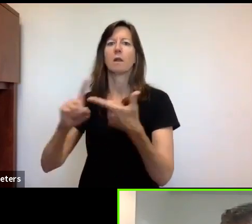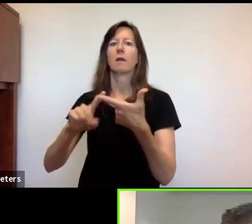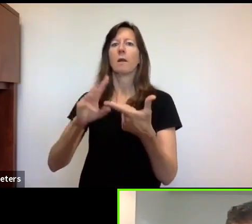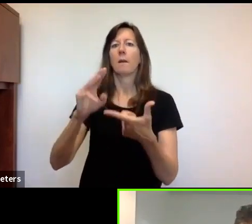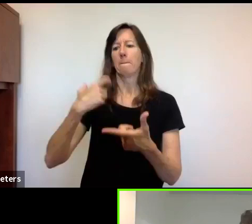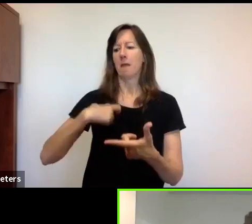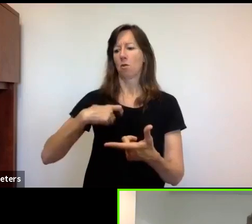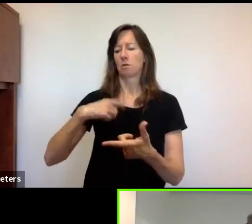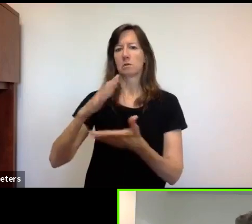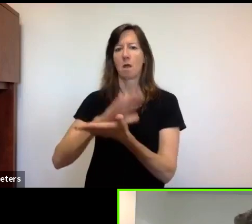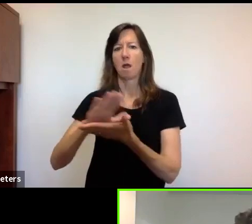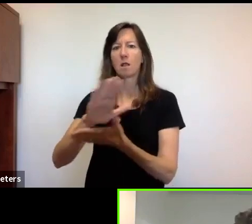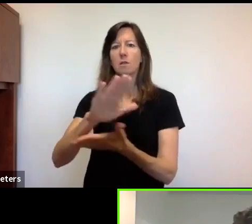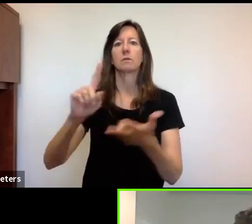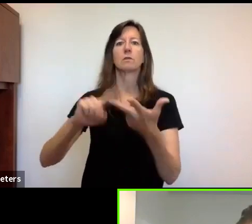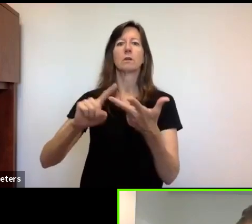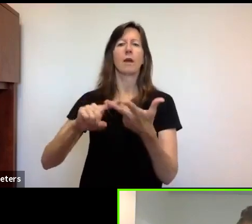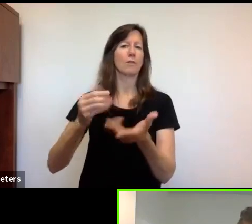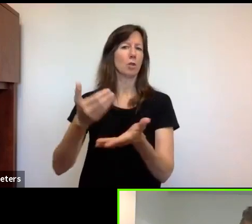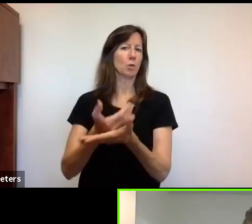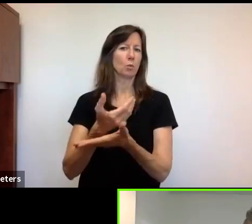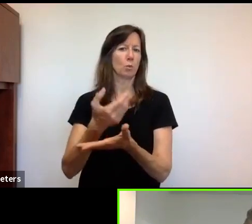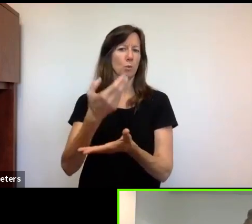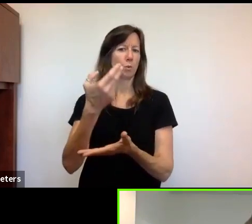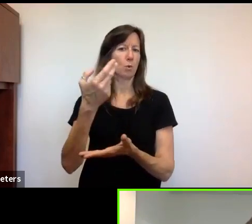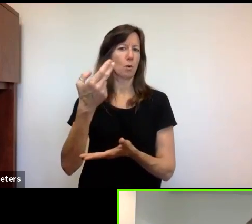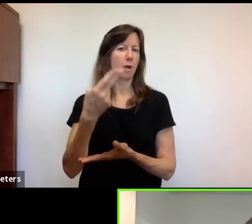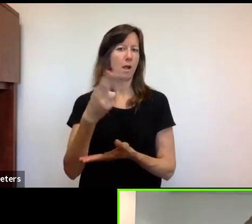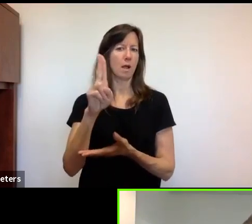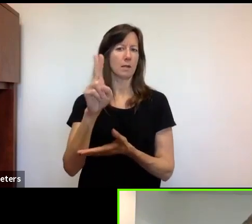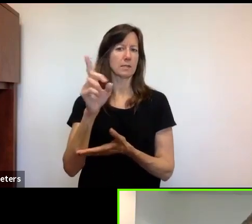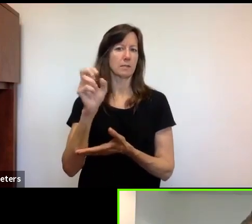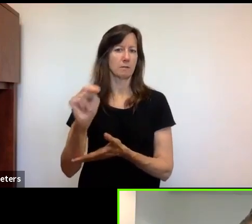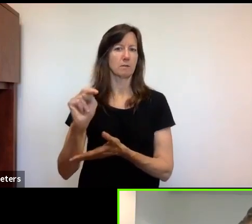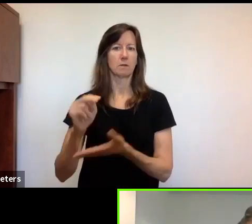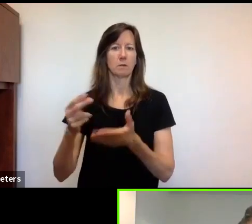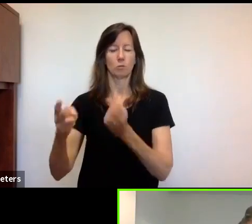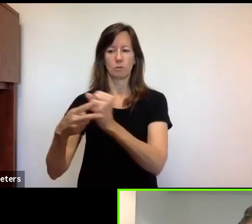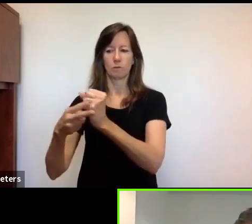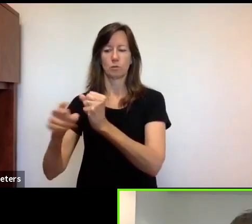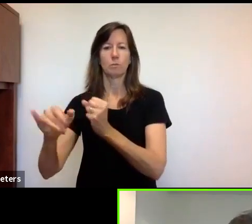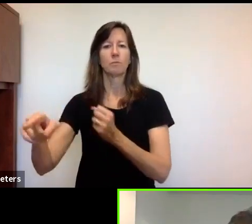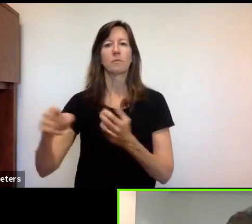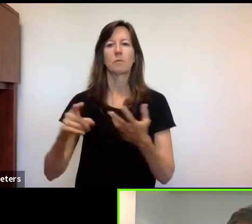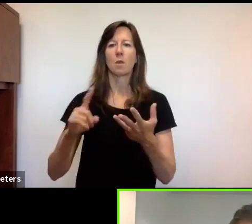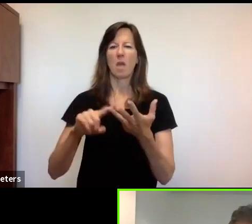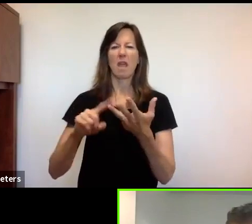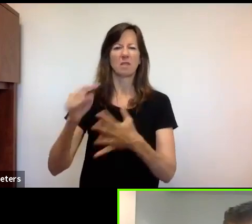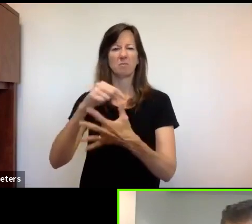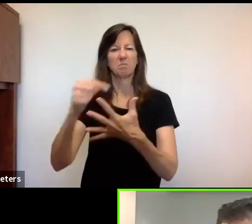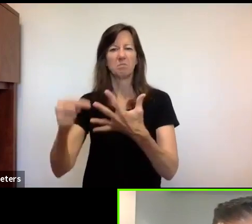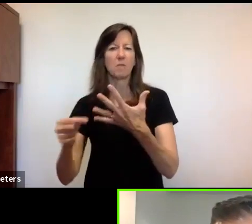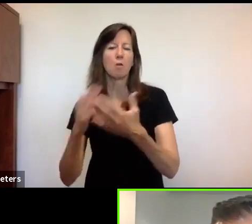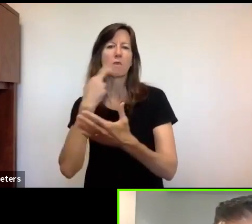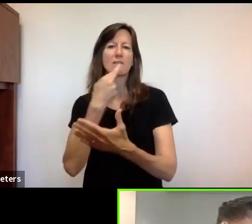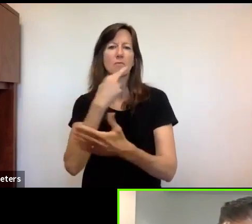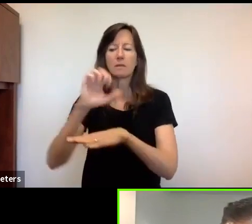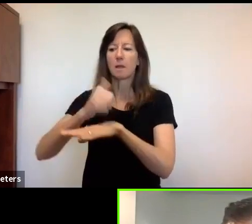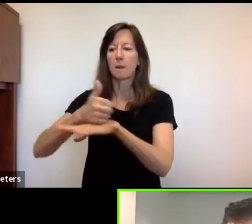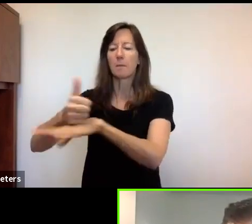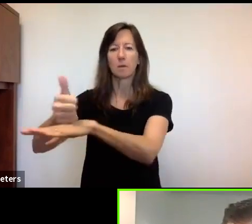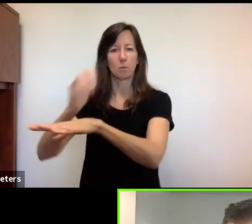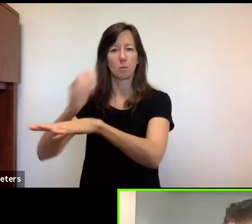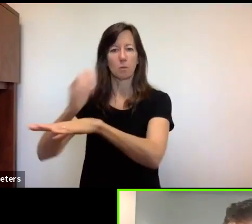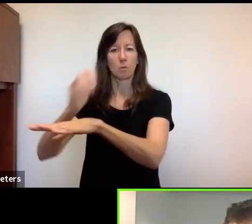Development Project, and of course, parks, businesses, and restaurants throughout this particular central core, if you will,